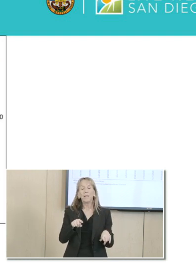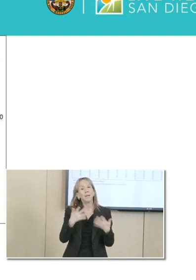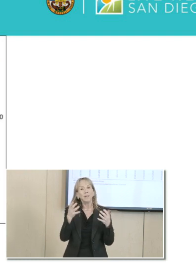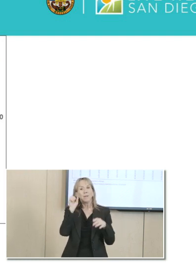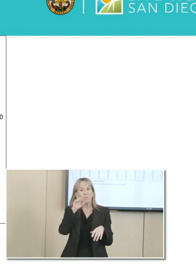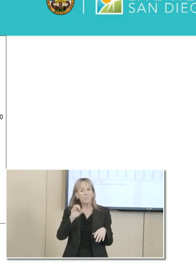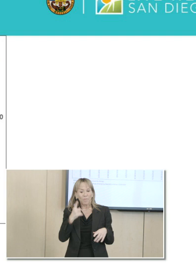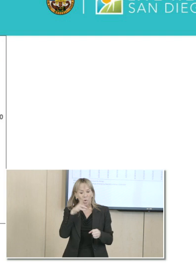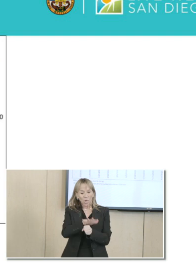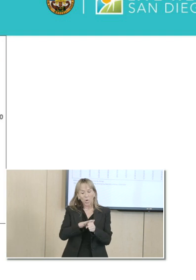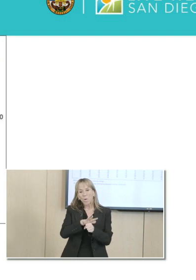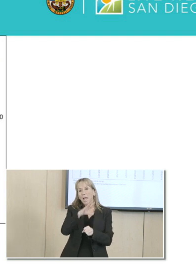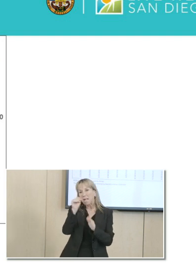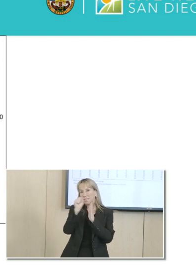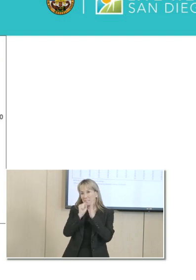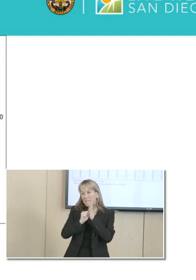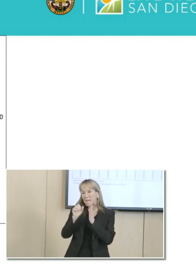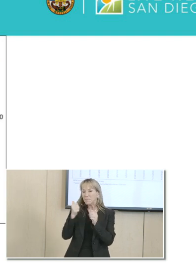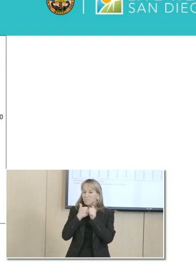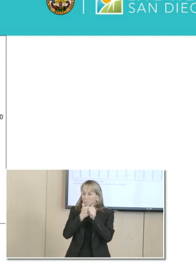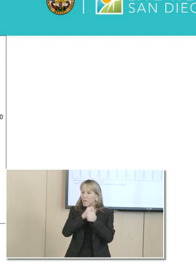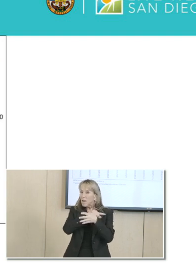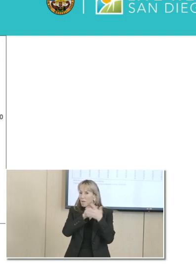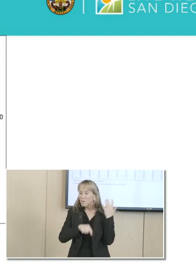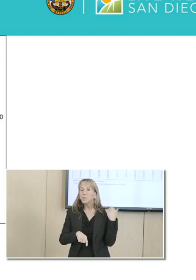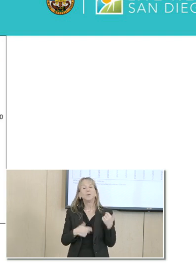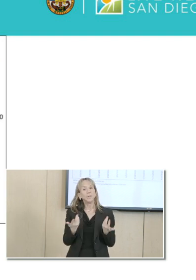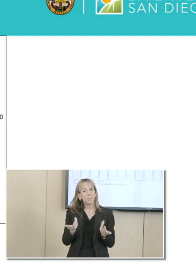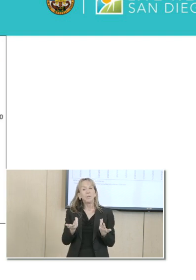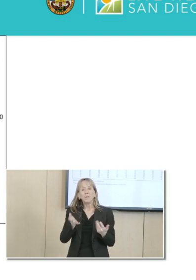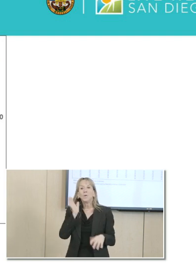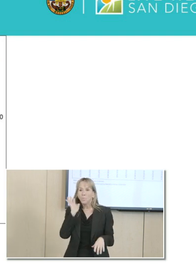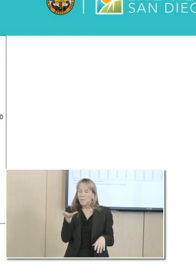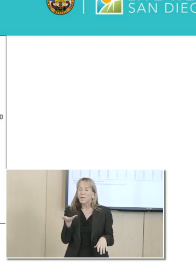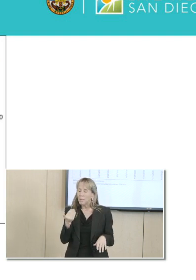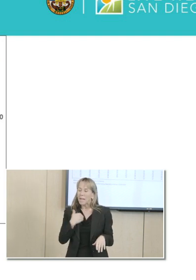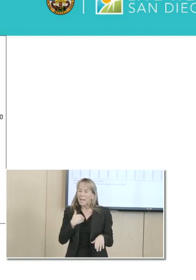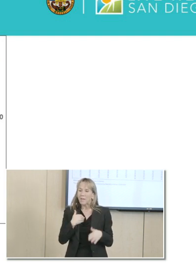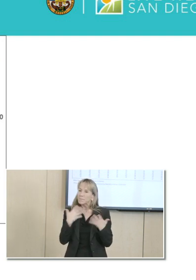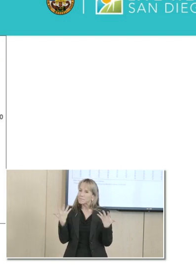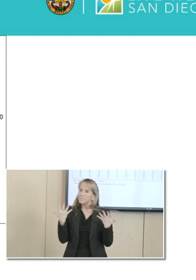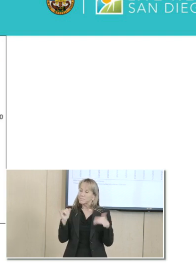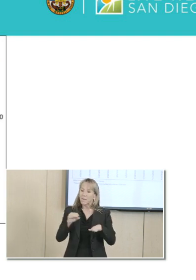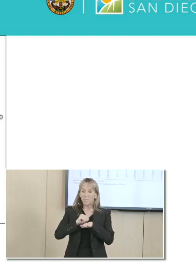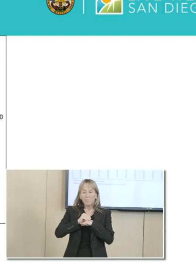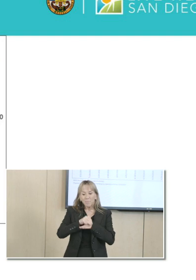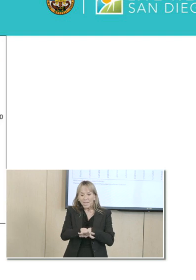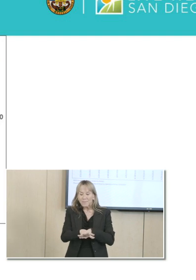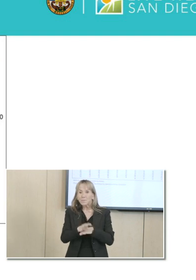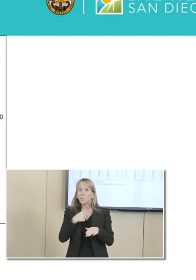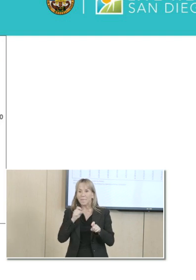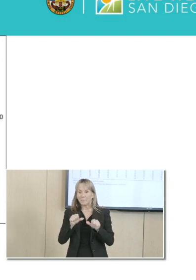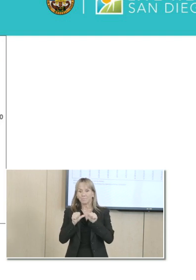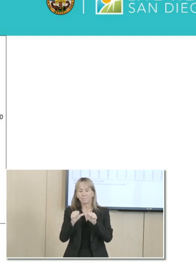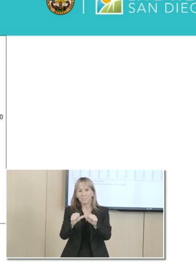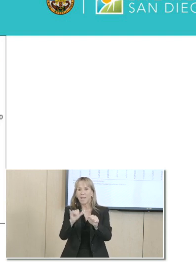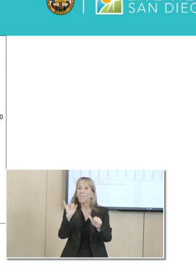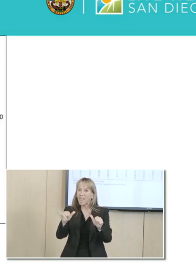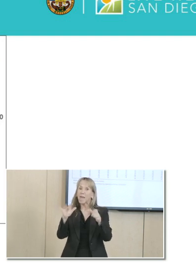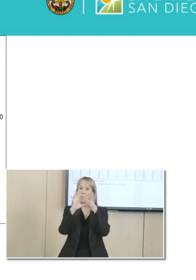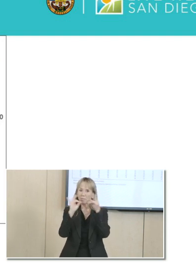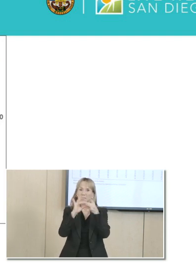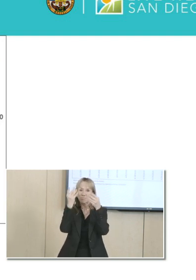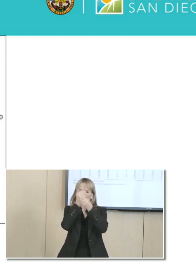forward, both locally and at the state level, are going to, in fact, have this effect, and we need to keep with it. It's the main message that